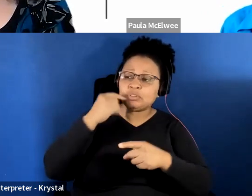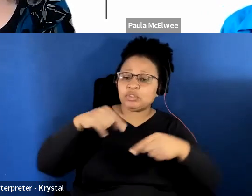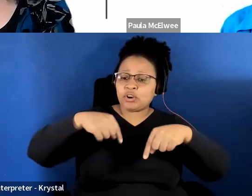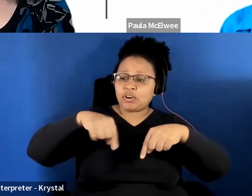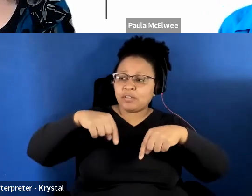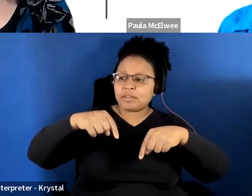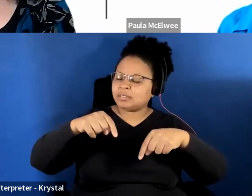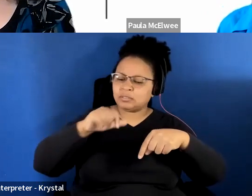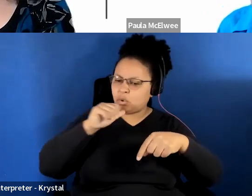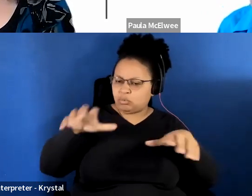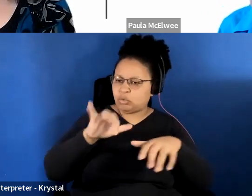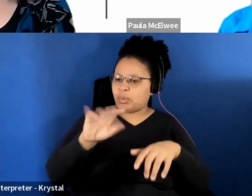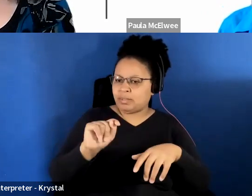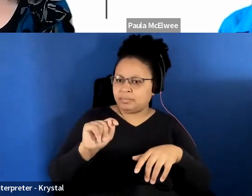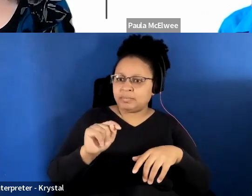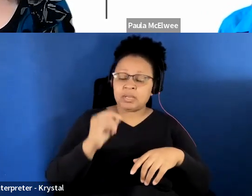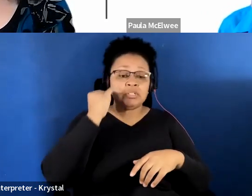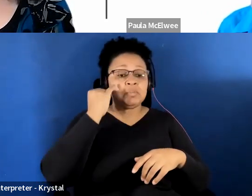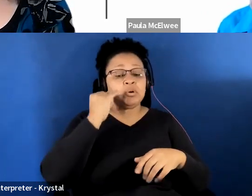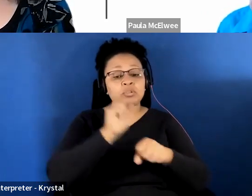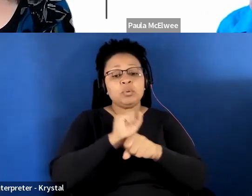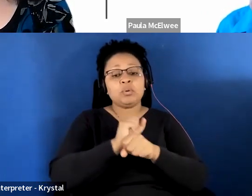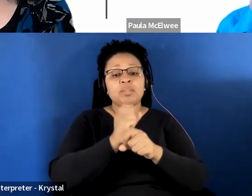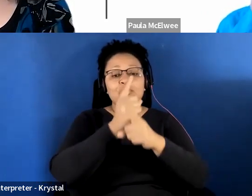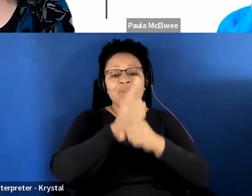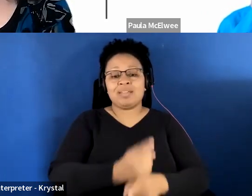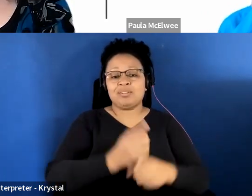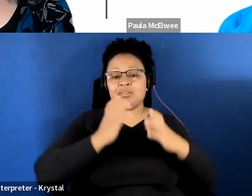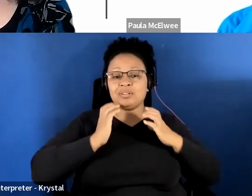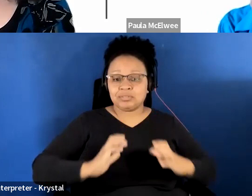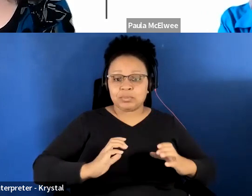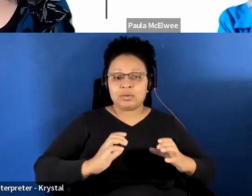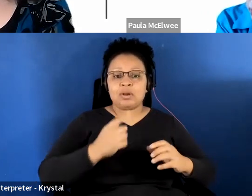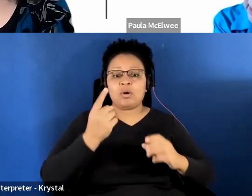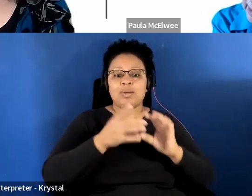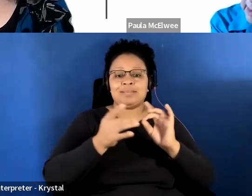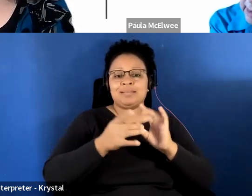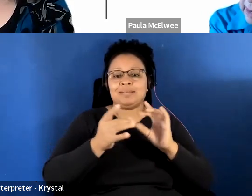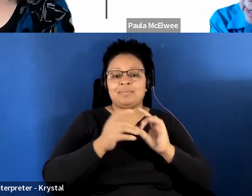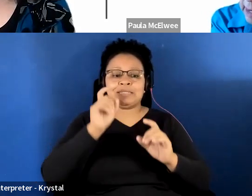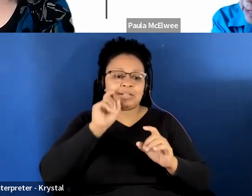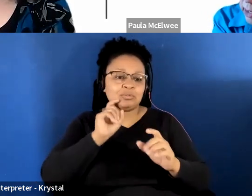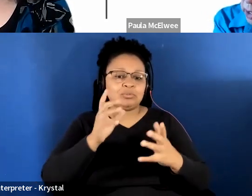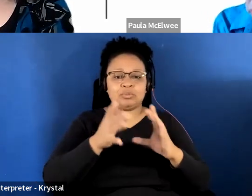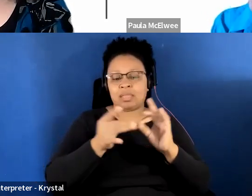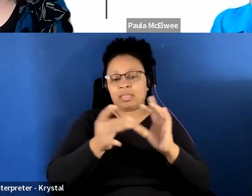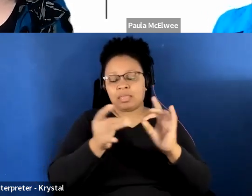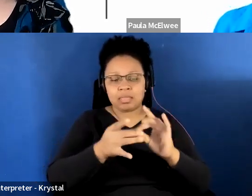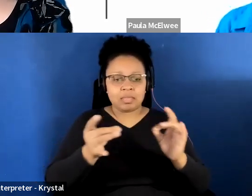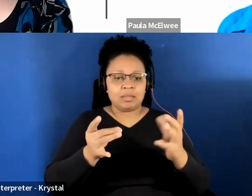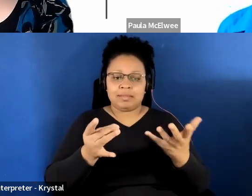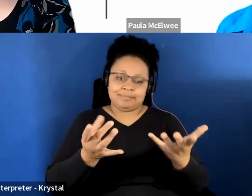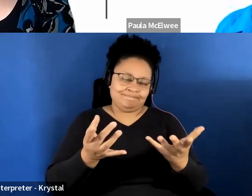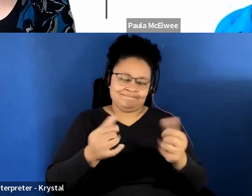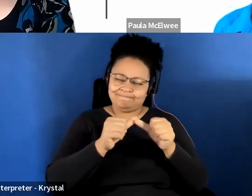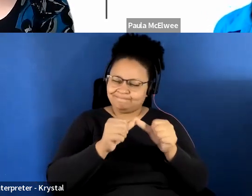with regularly who makes sexually inappropriate comments, you have several choices. You know, one is